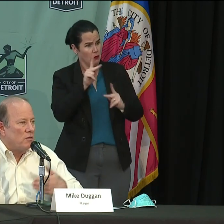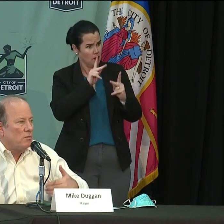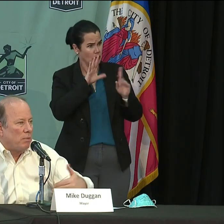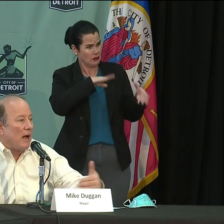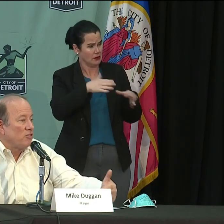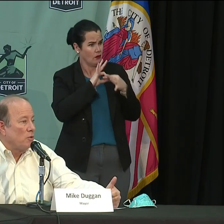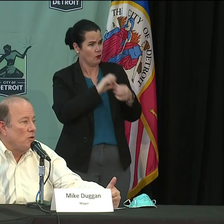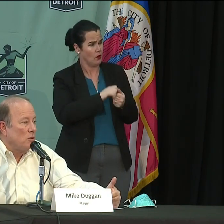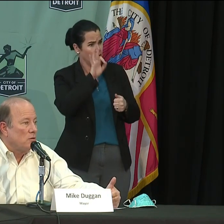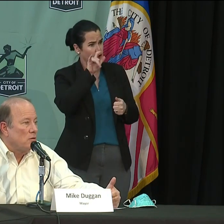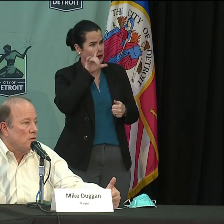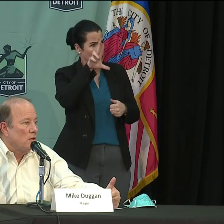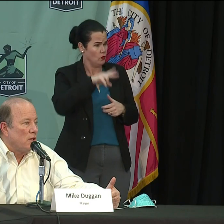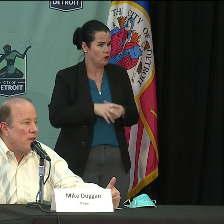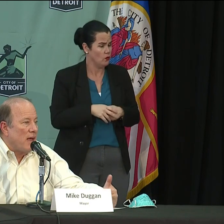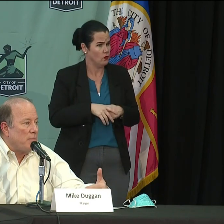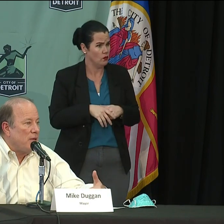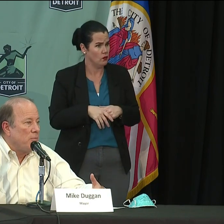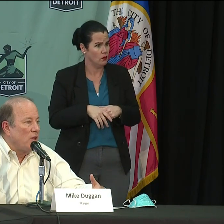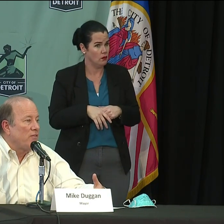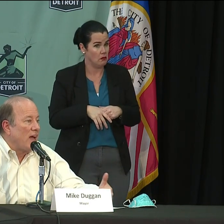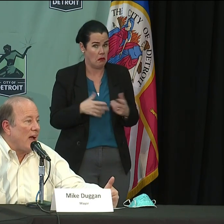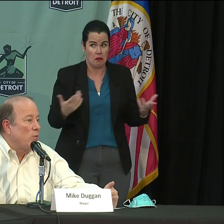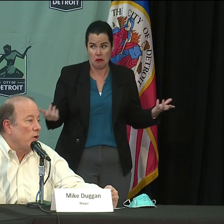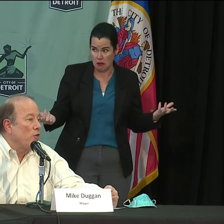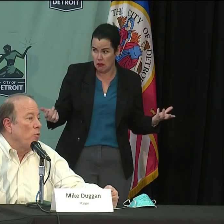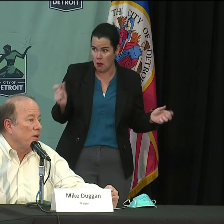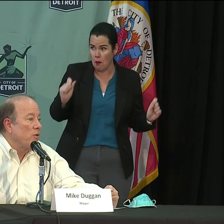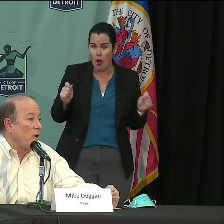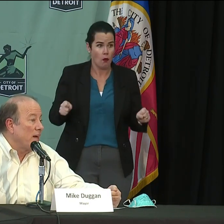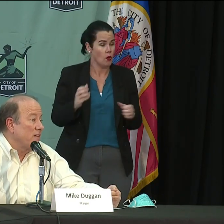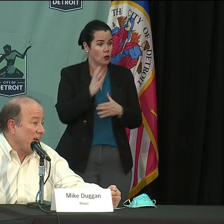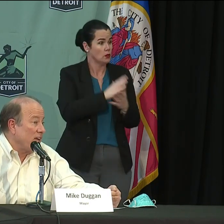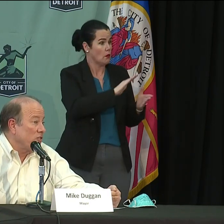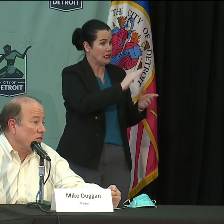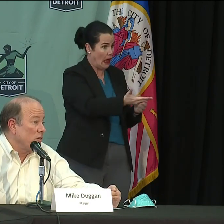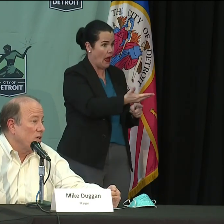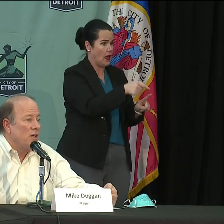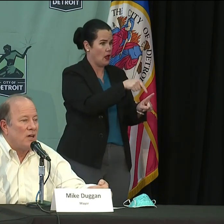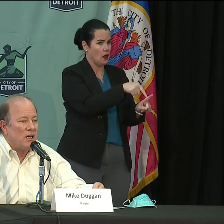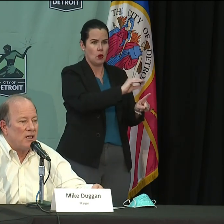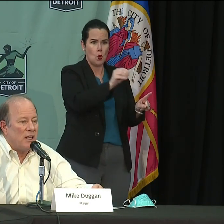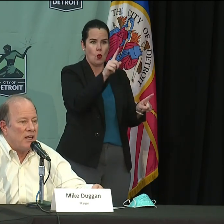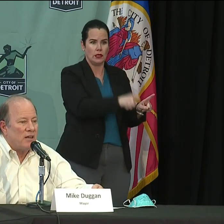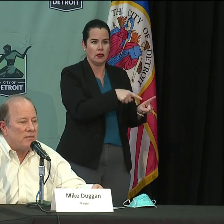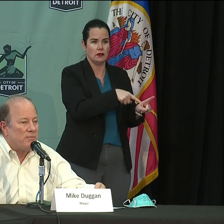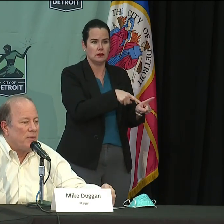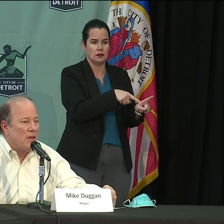it's possible that people have died where nobody ran a test.